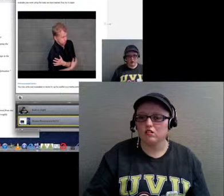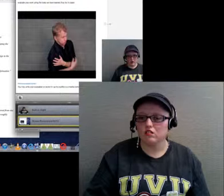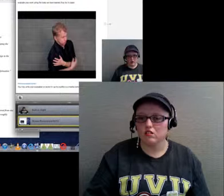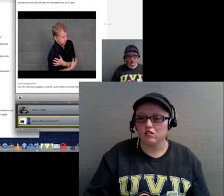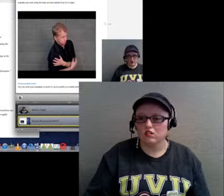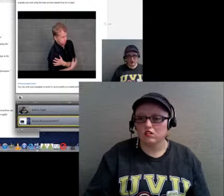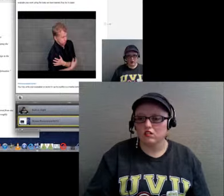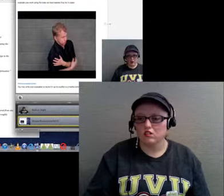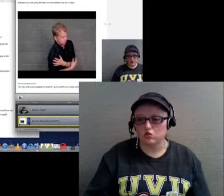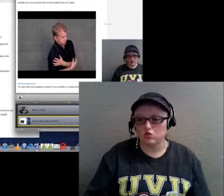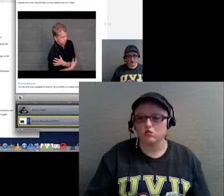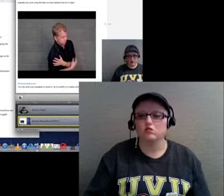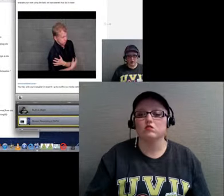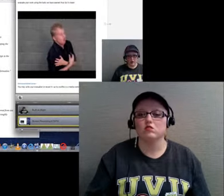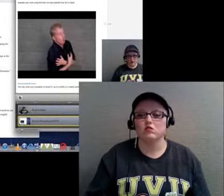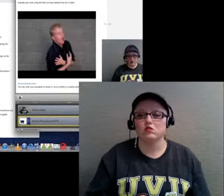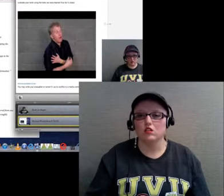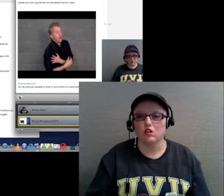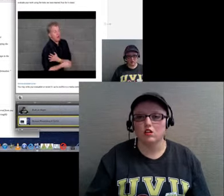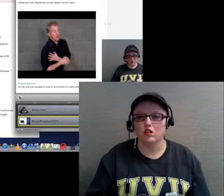hit his shoulder.